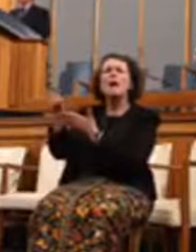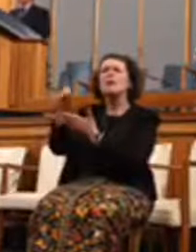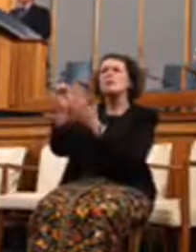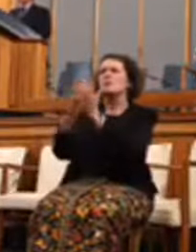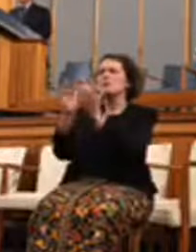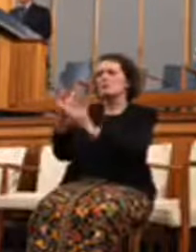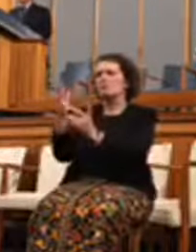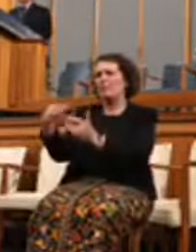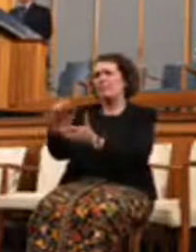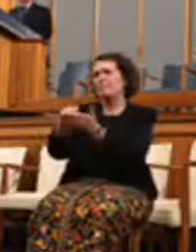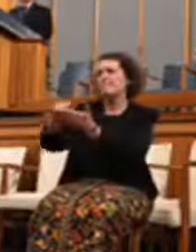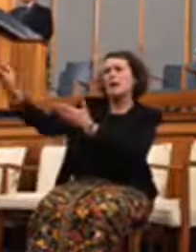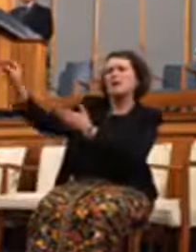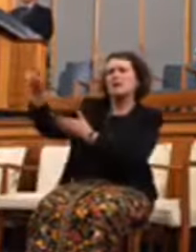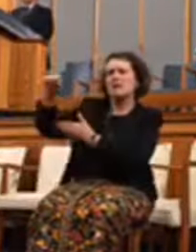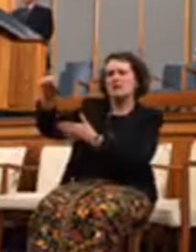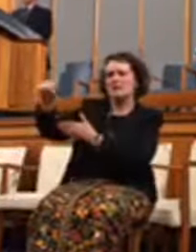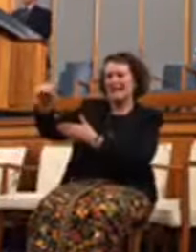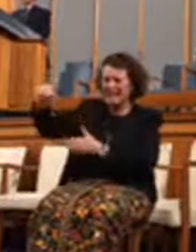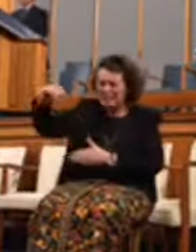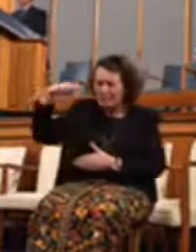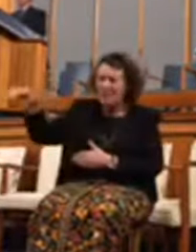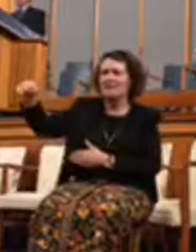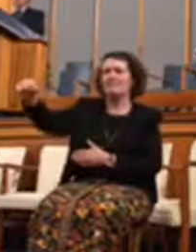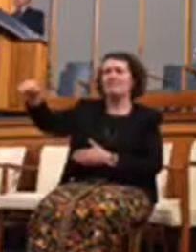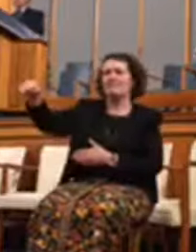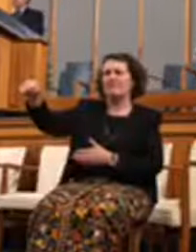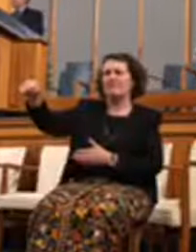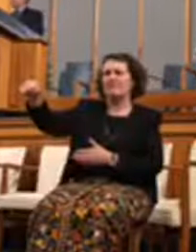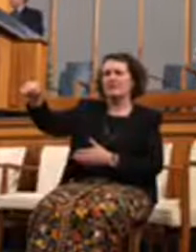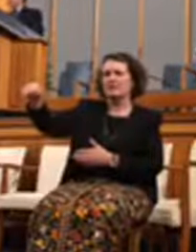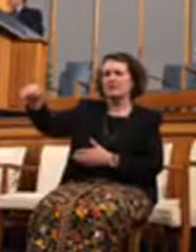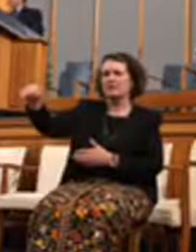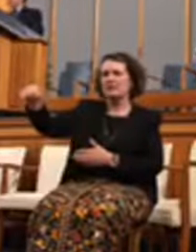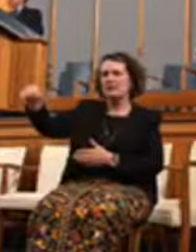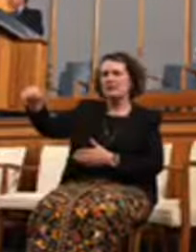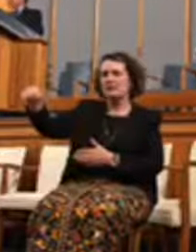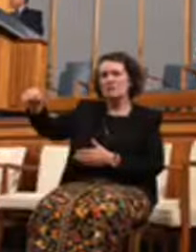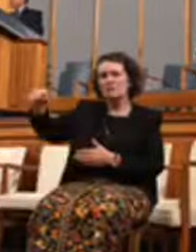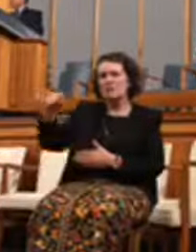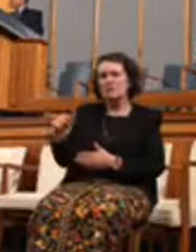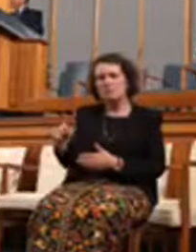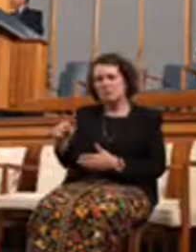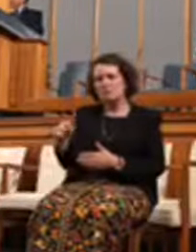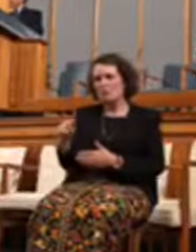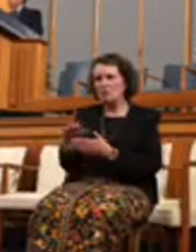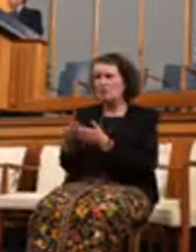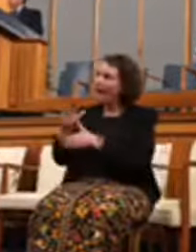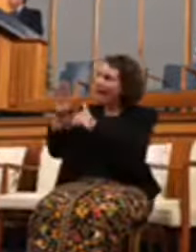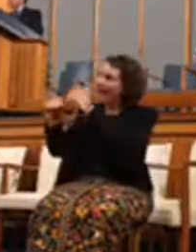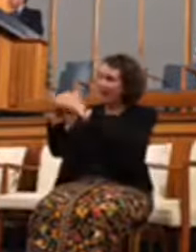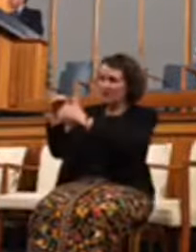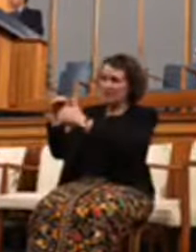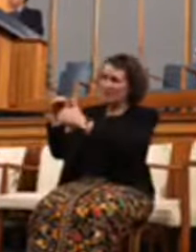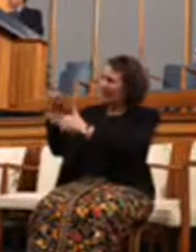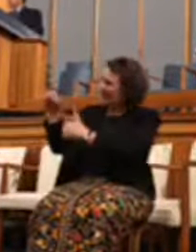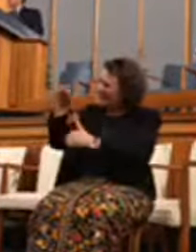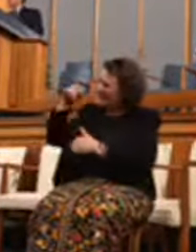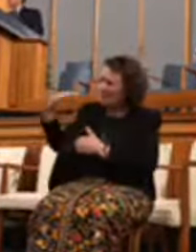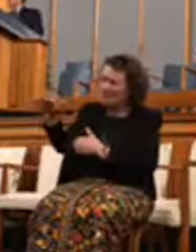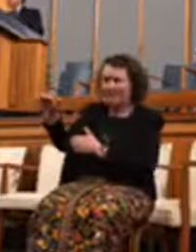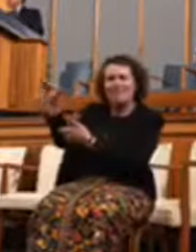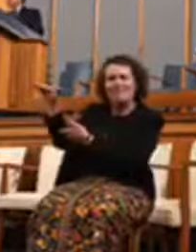please, don't think it was a cheap grace. A great price was paid for you and me to